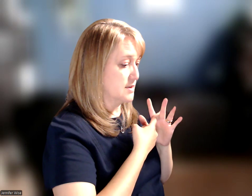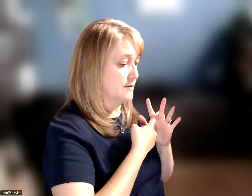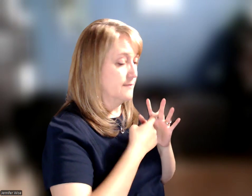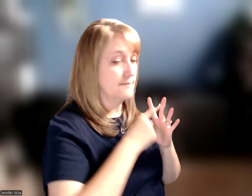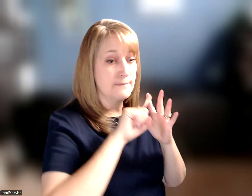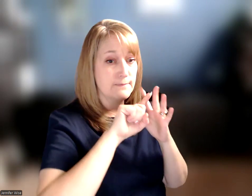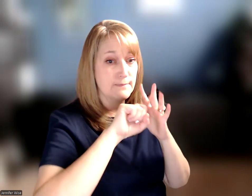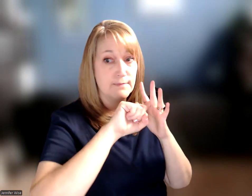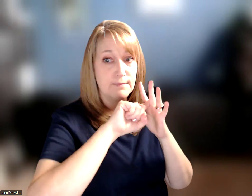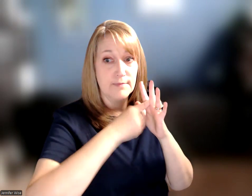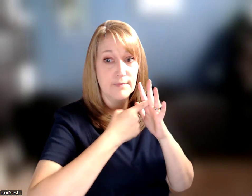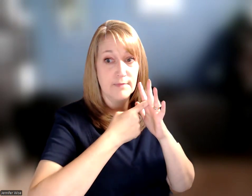Start.